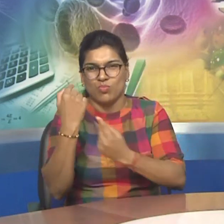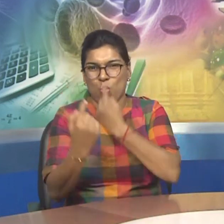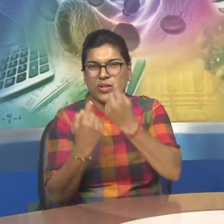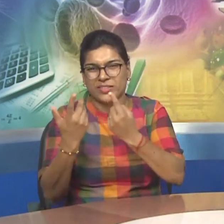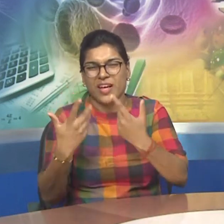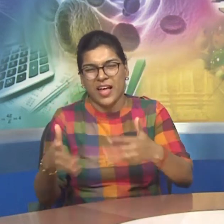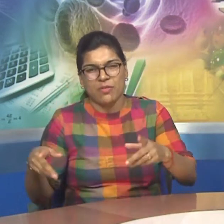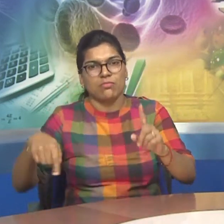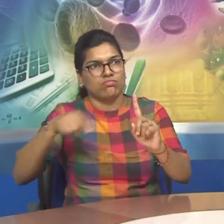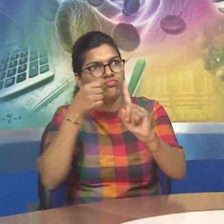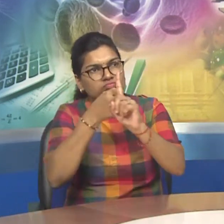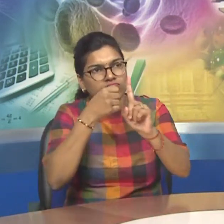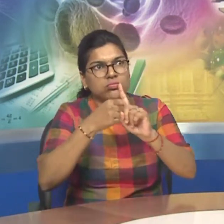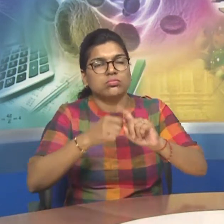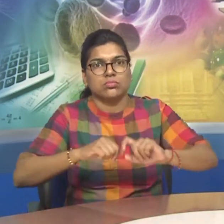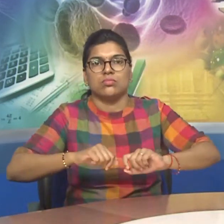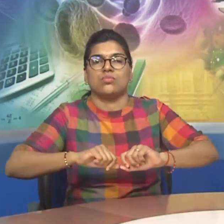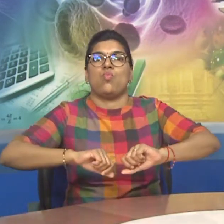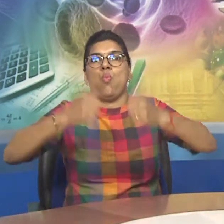emotions and ambitions